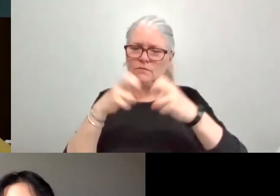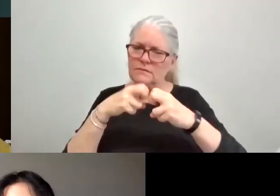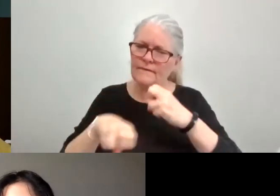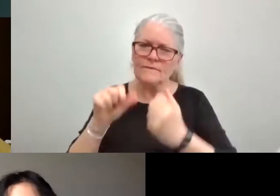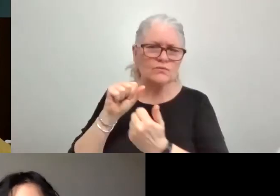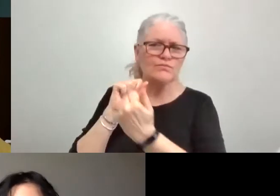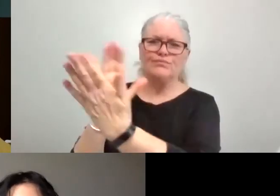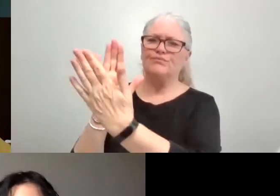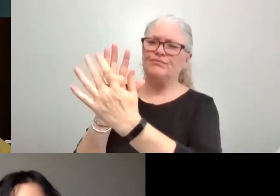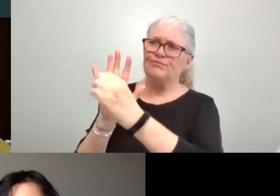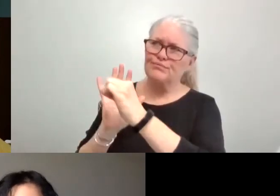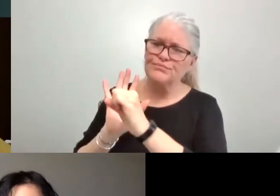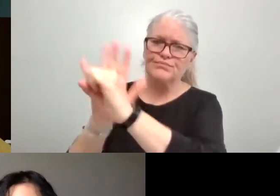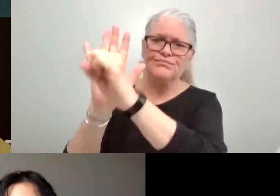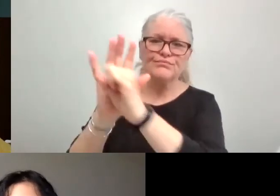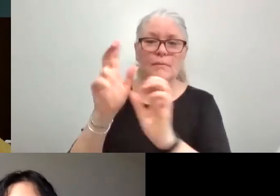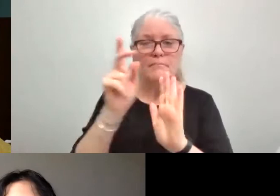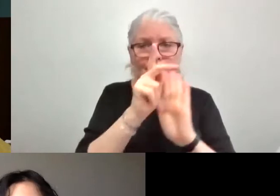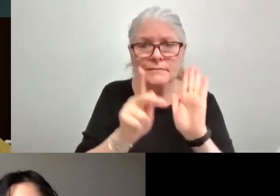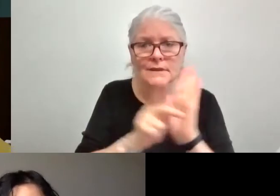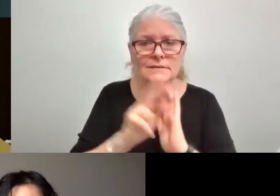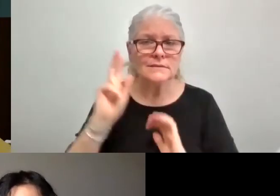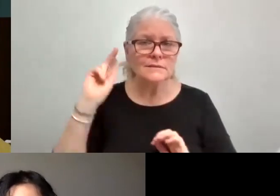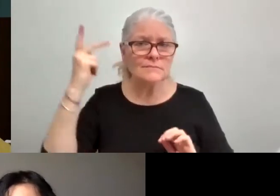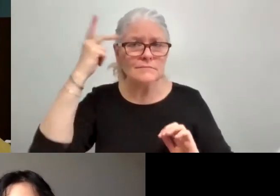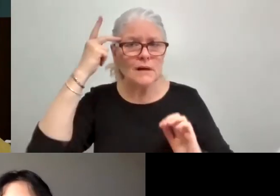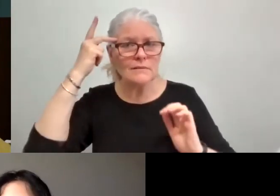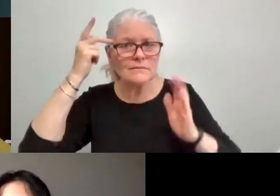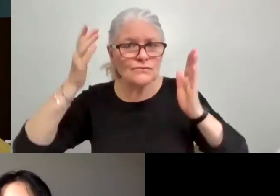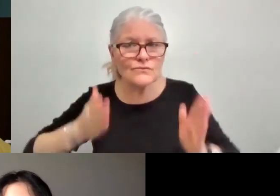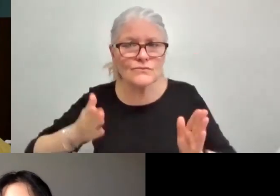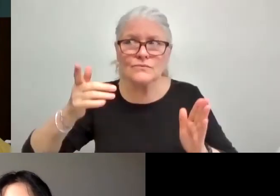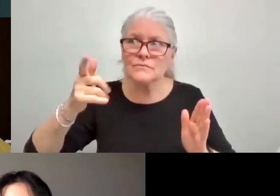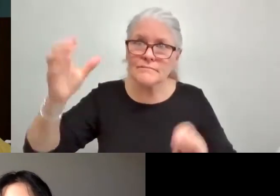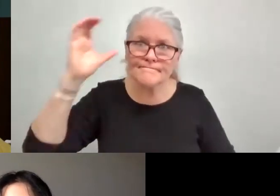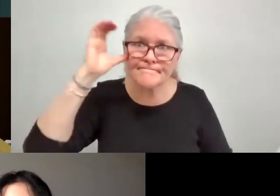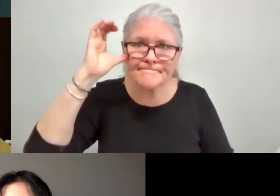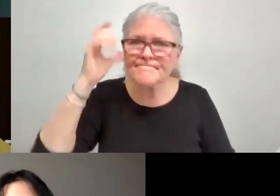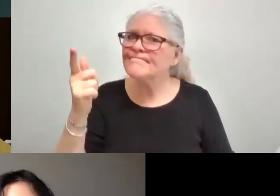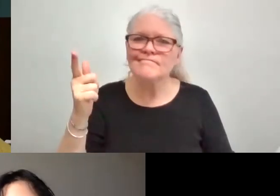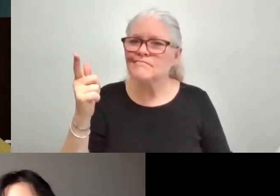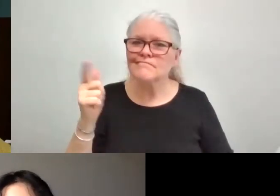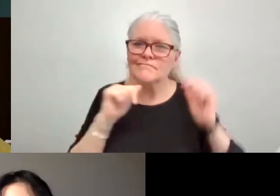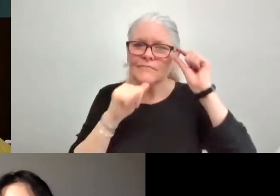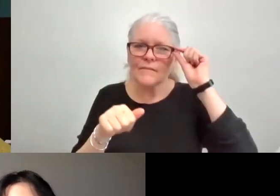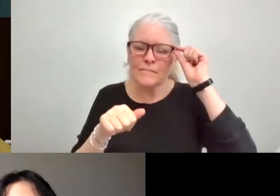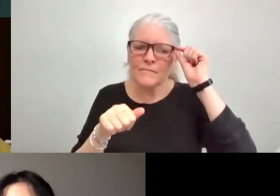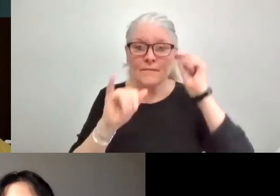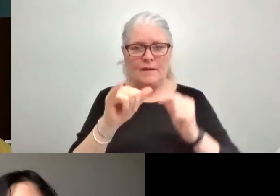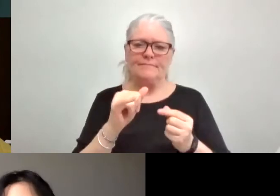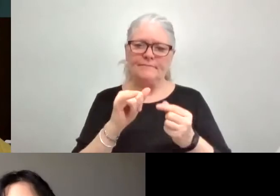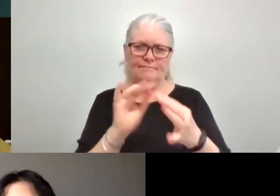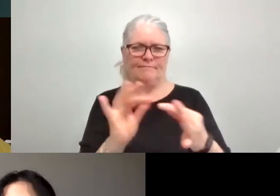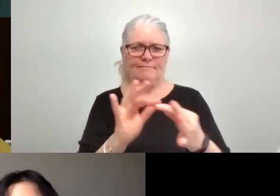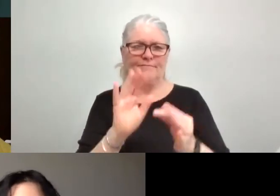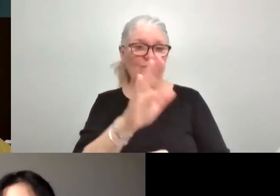policies and politicians and people just not open to listening to us. So I just wanted to touch on that, but your